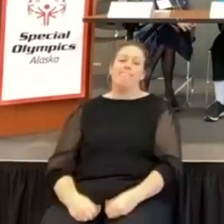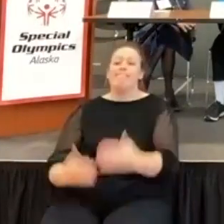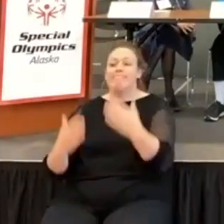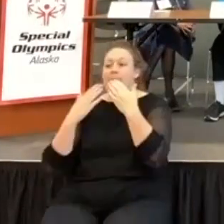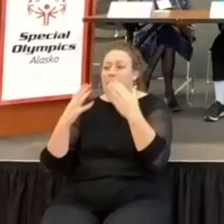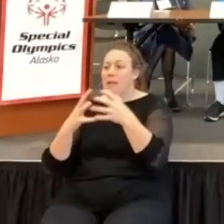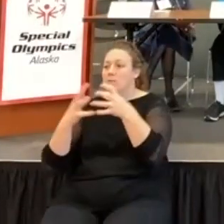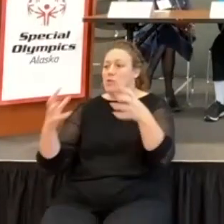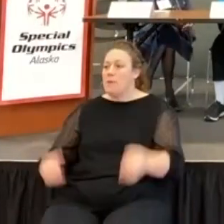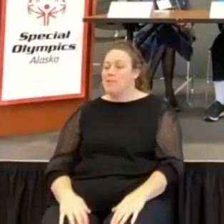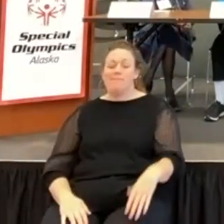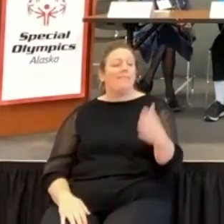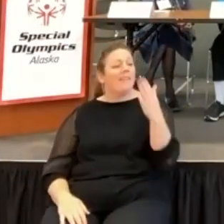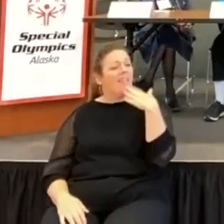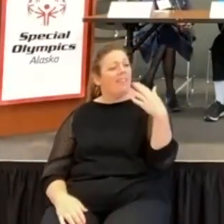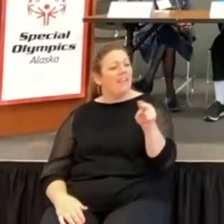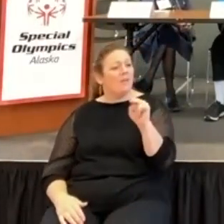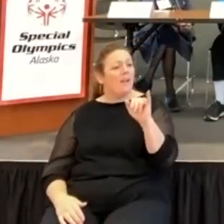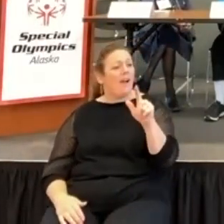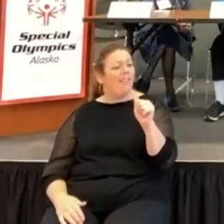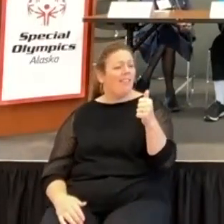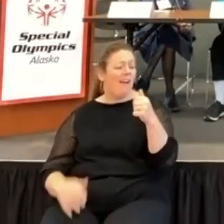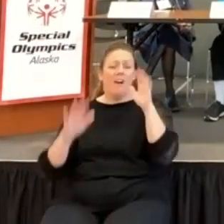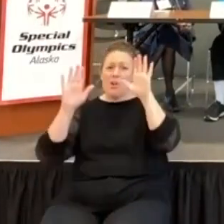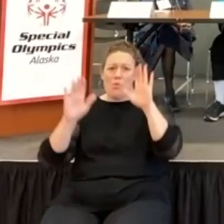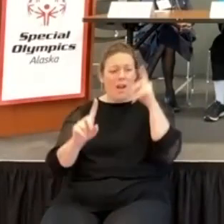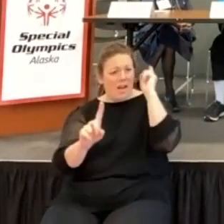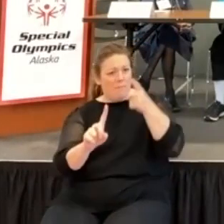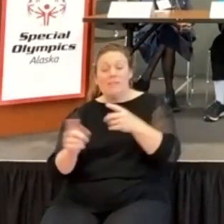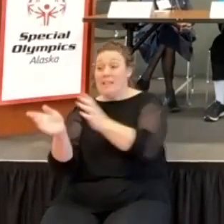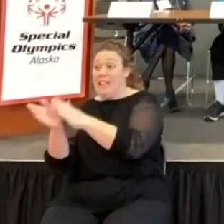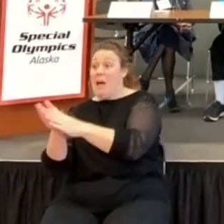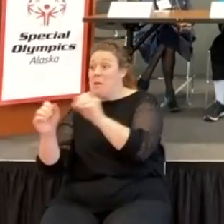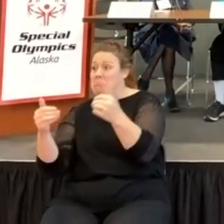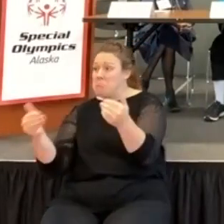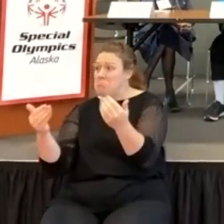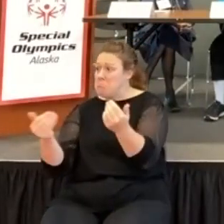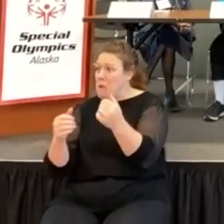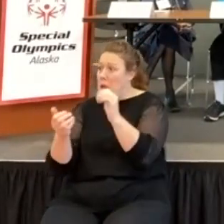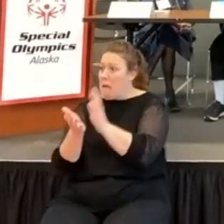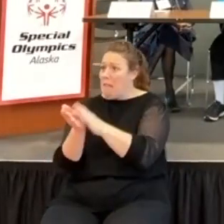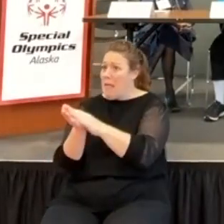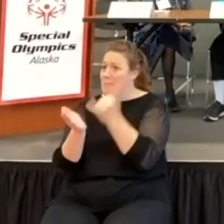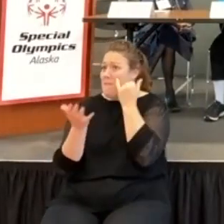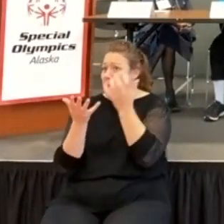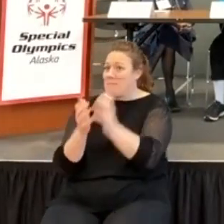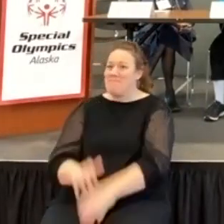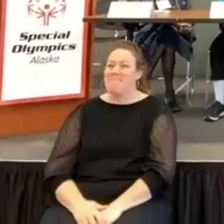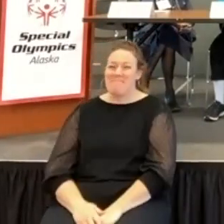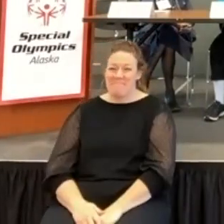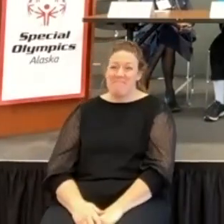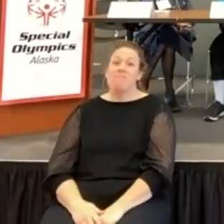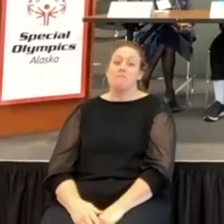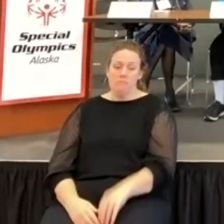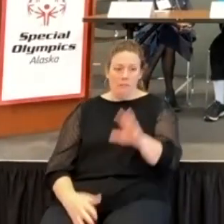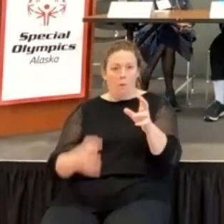Thank you, Nyla. Excellent points. Yeah, clapping. We can go ahead and clap if people want to clap. I have to